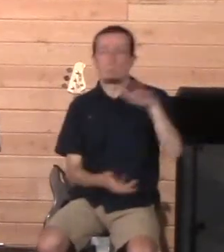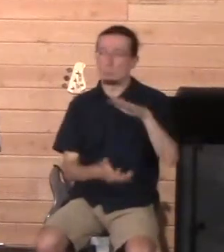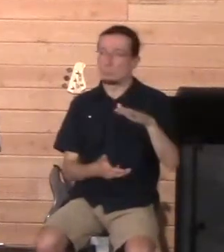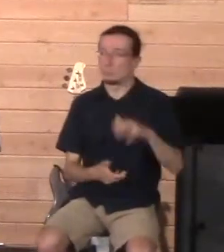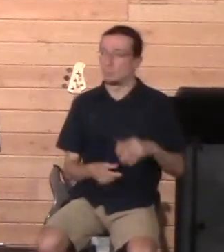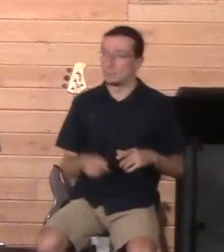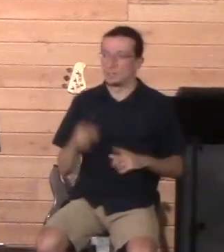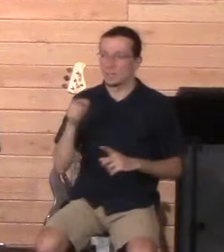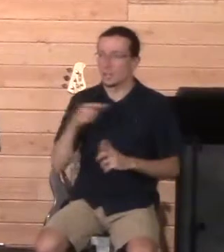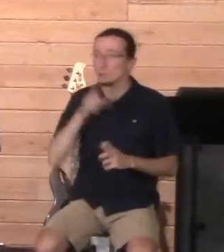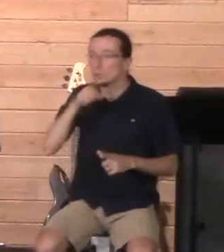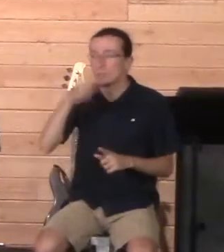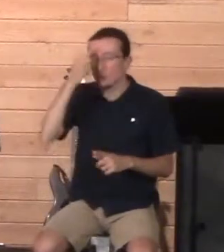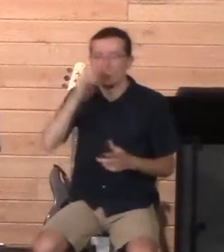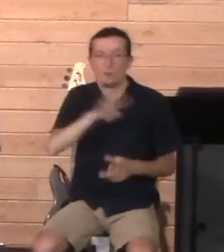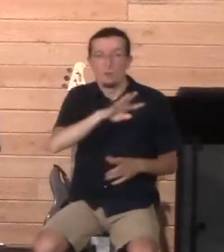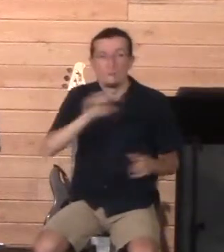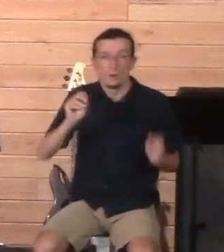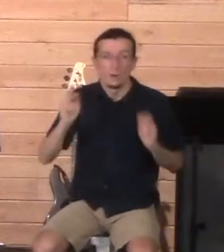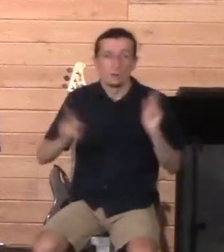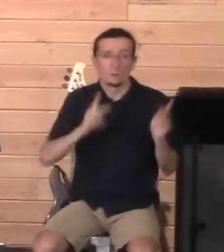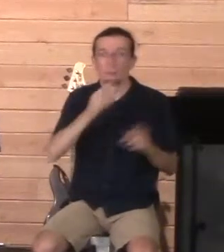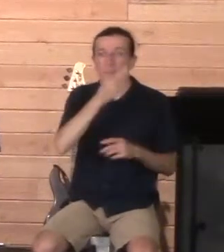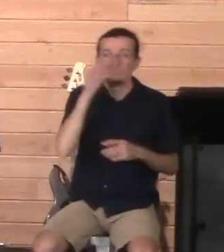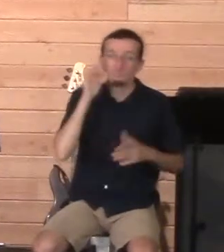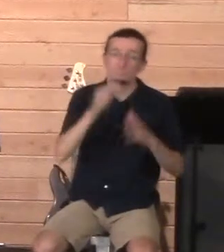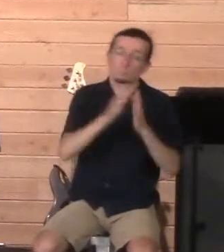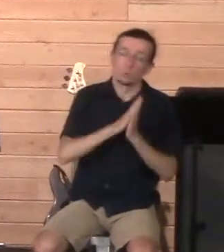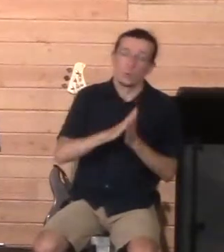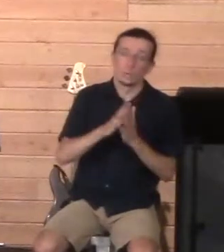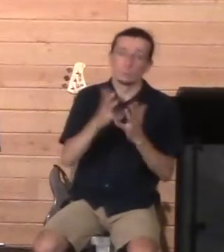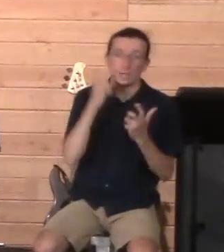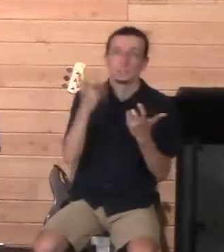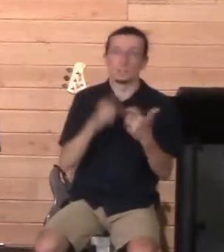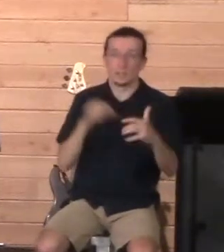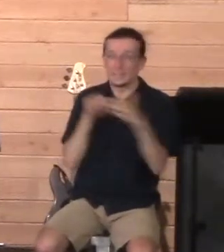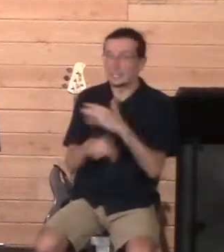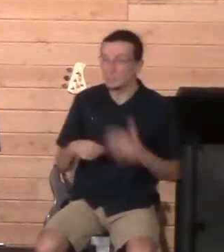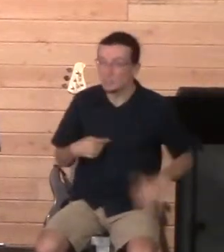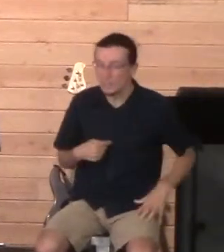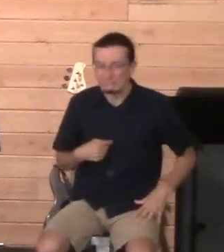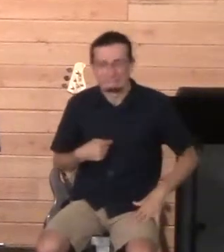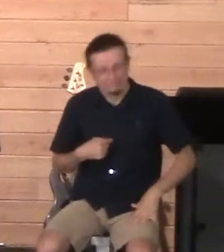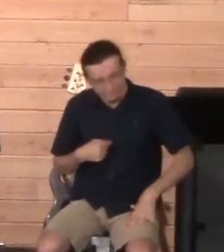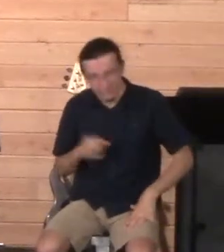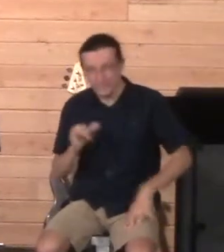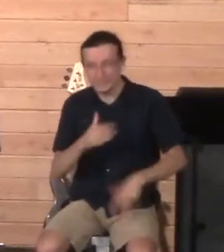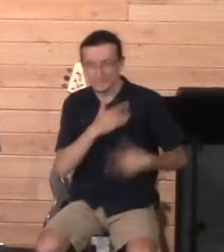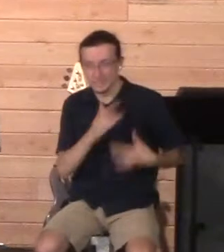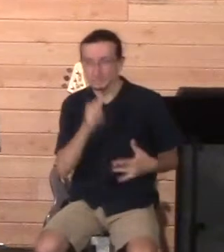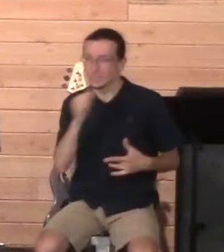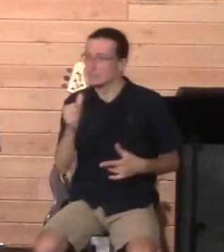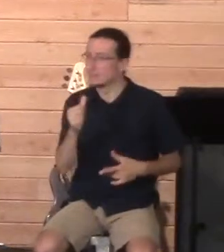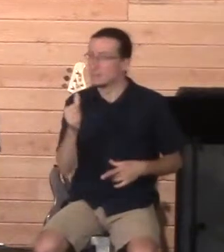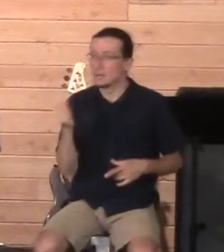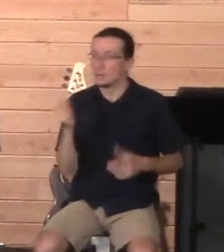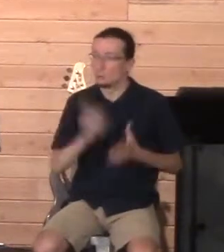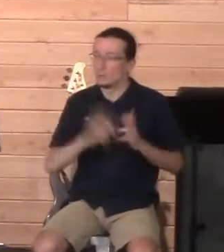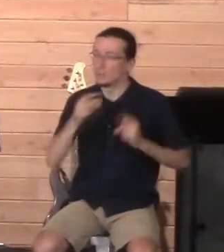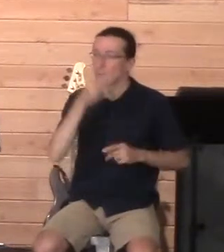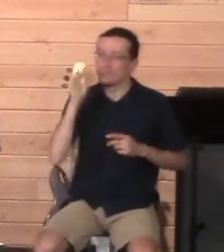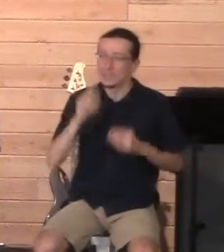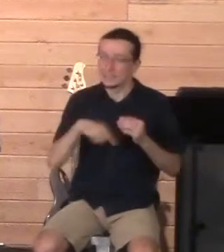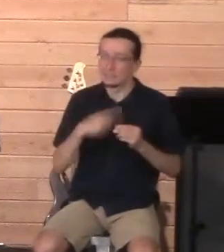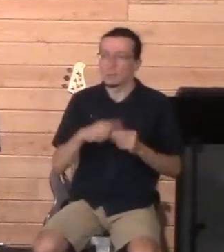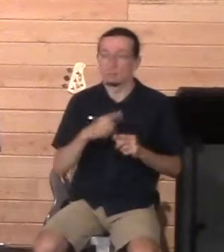that are fasting and praying to kill me. That's not usually what you hear people fasting about. They want me dead, and they're not going to eat or drink until